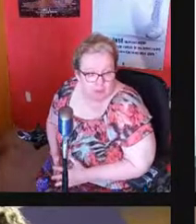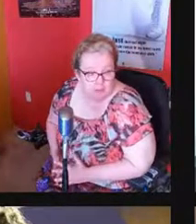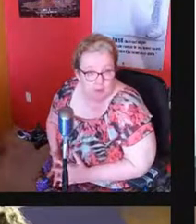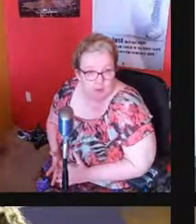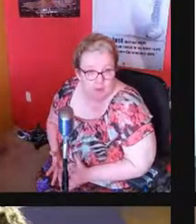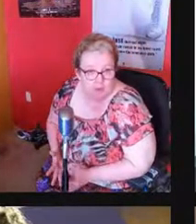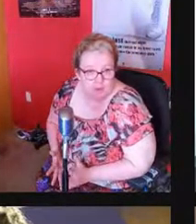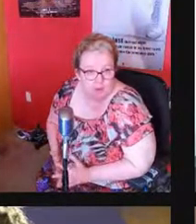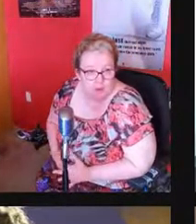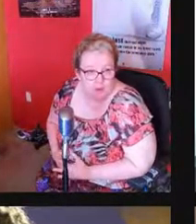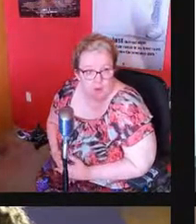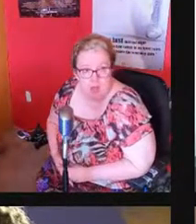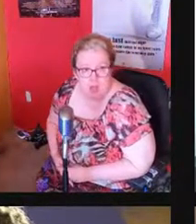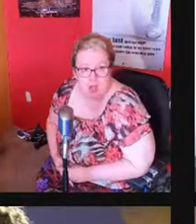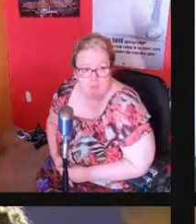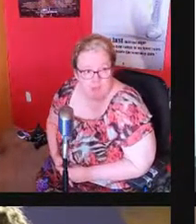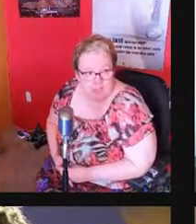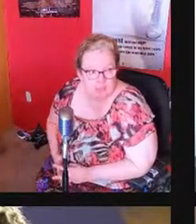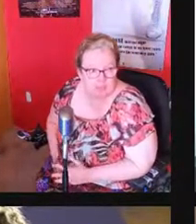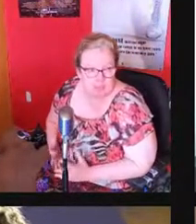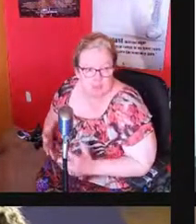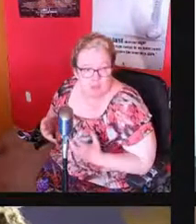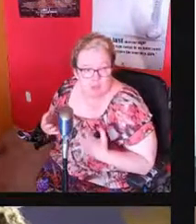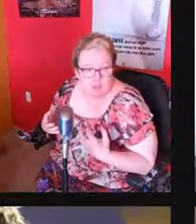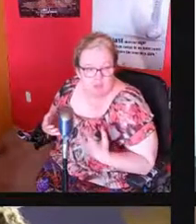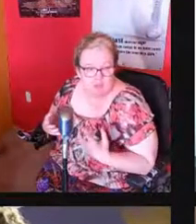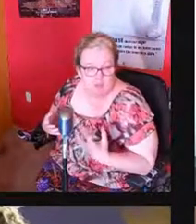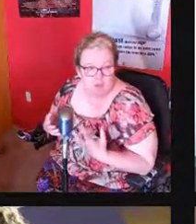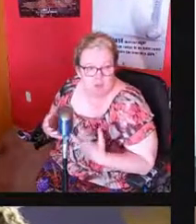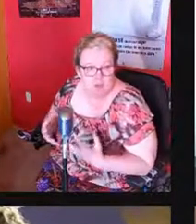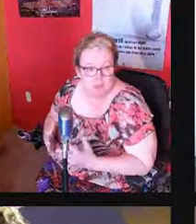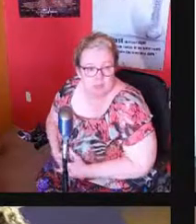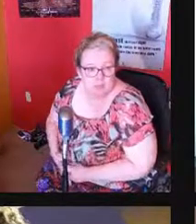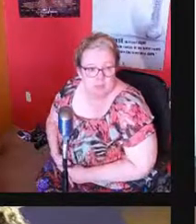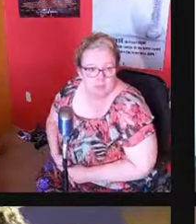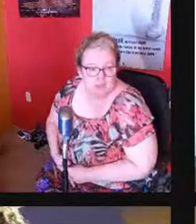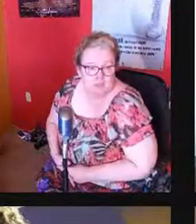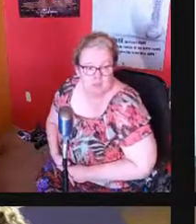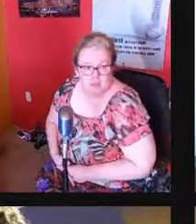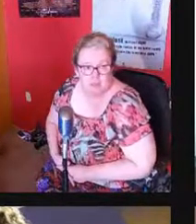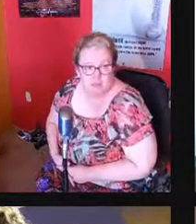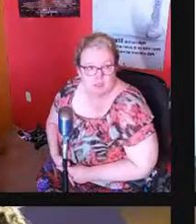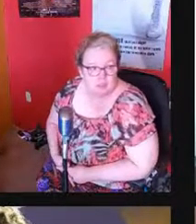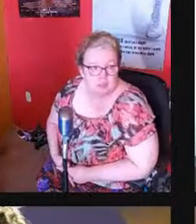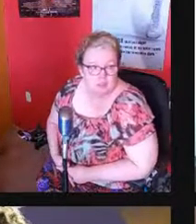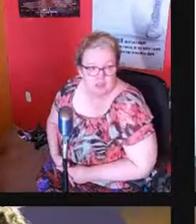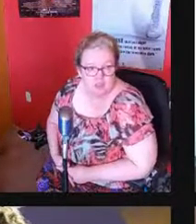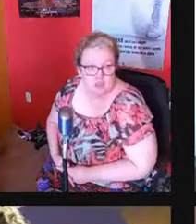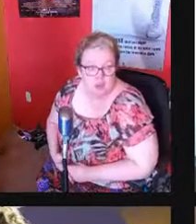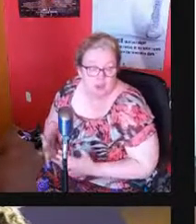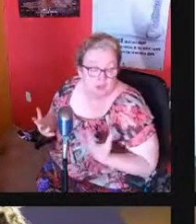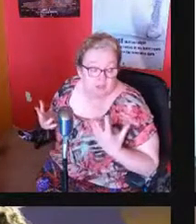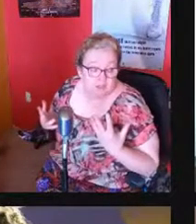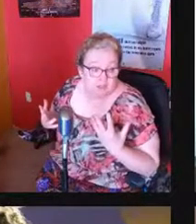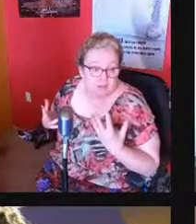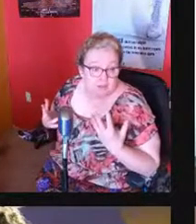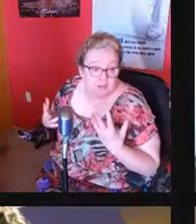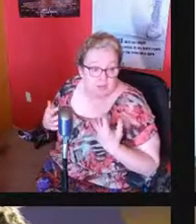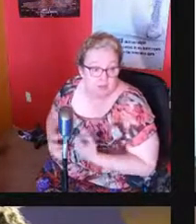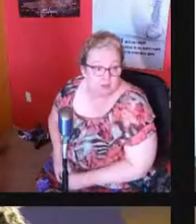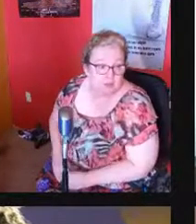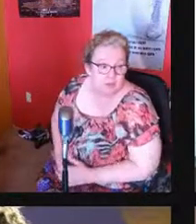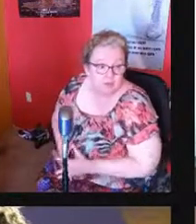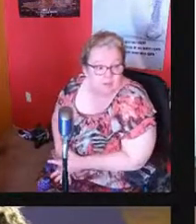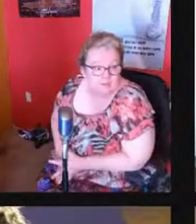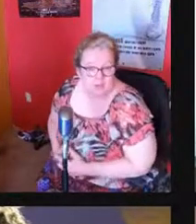explain or express how amazing a job is when you get to see the finished product. Because like I said, every